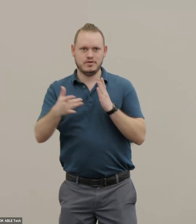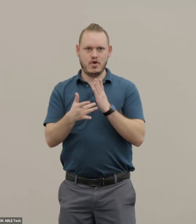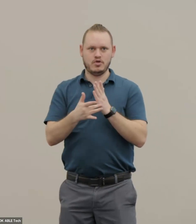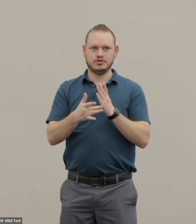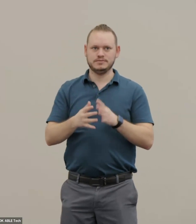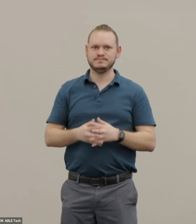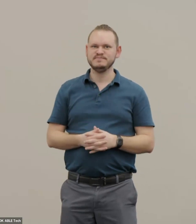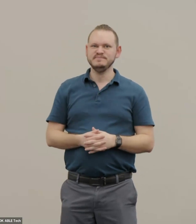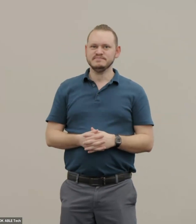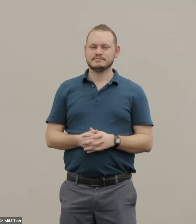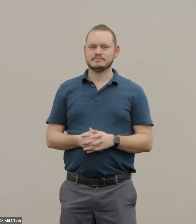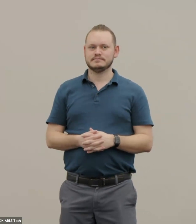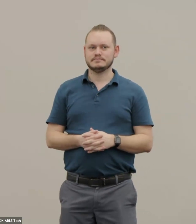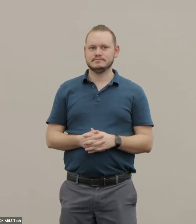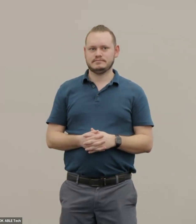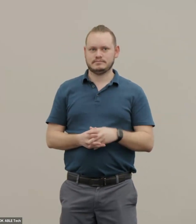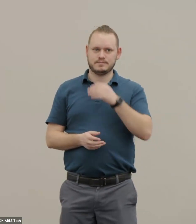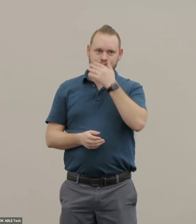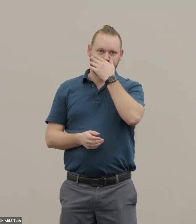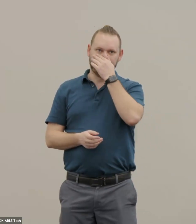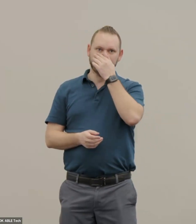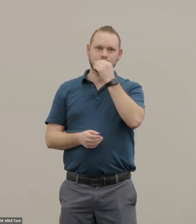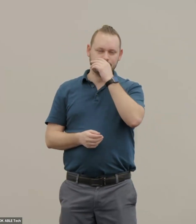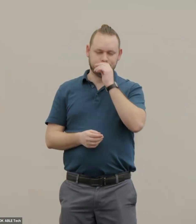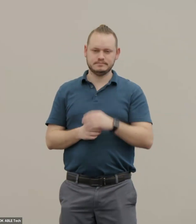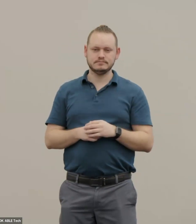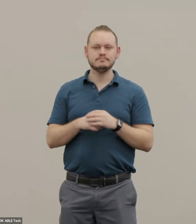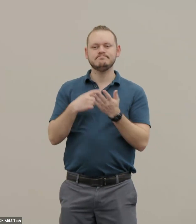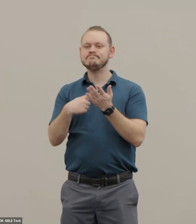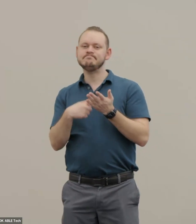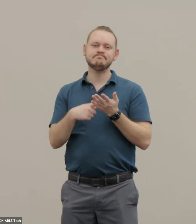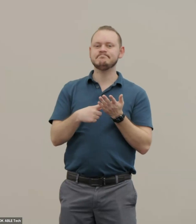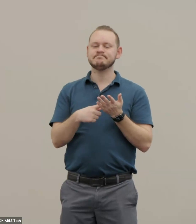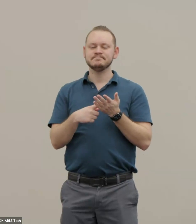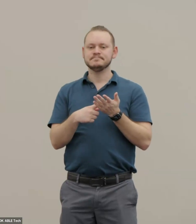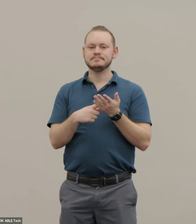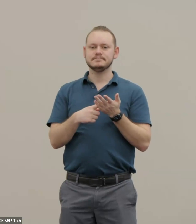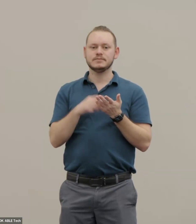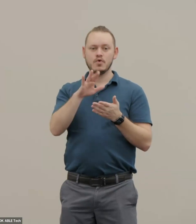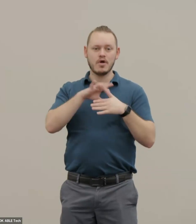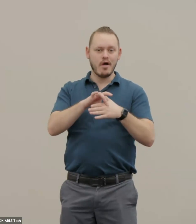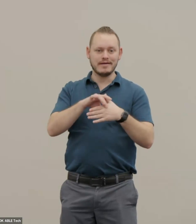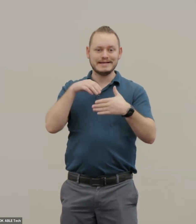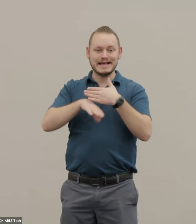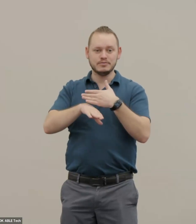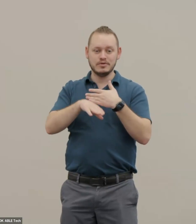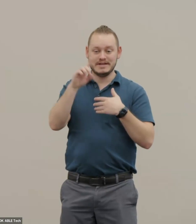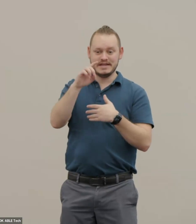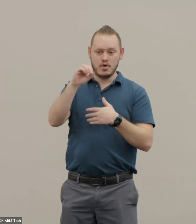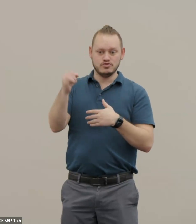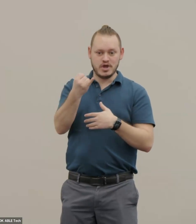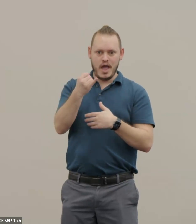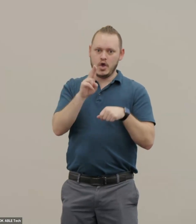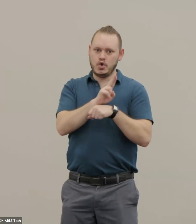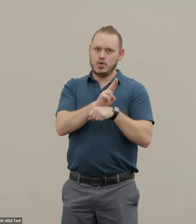So when you're talking about making your content accessible, WCAG is the guidelines that the DOJ is using,